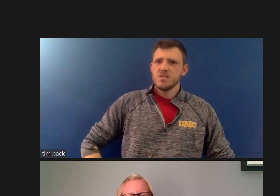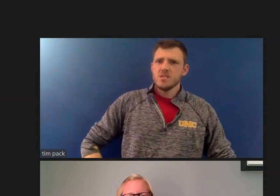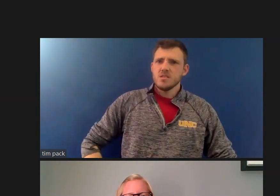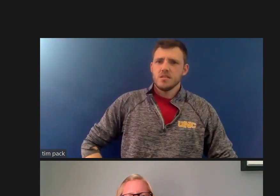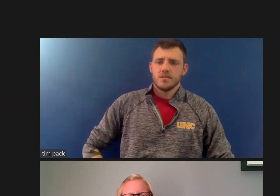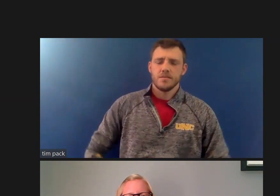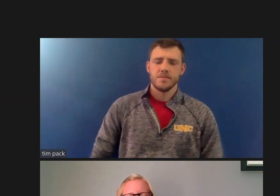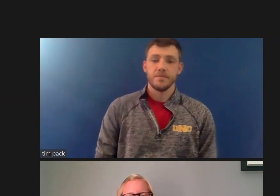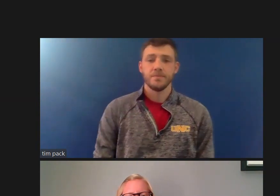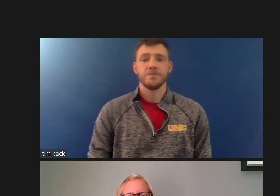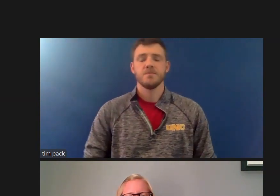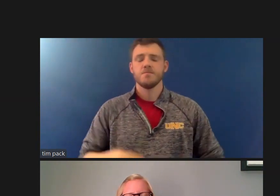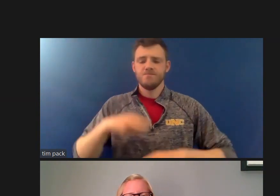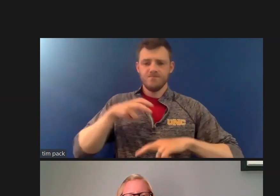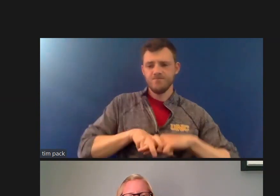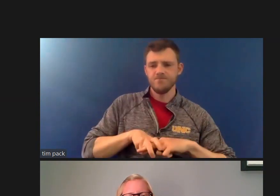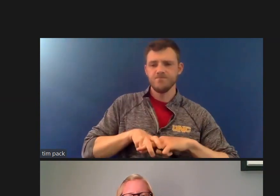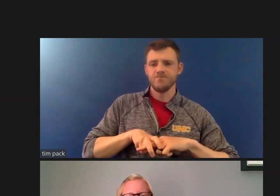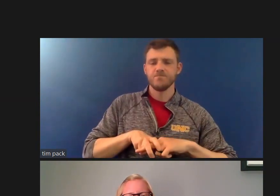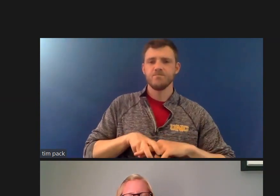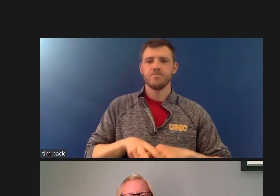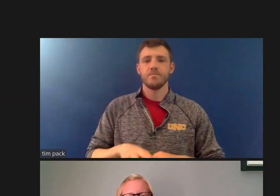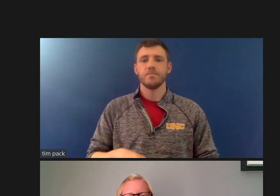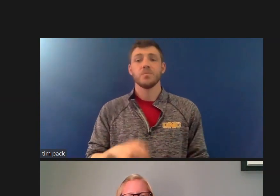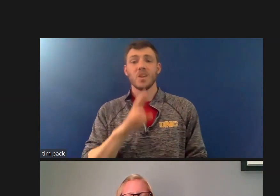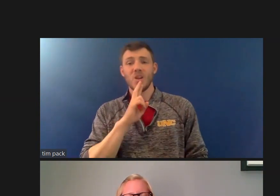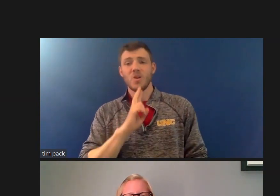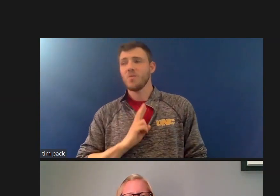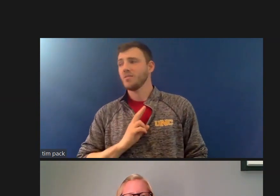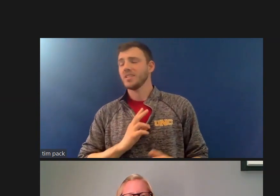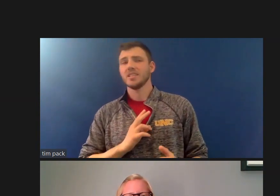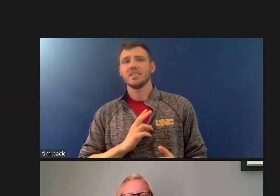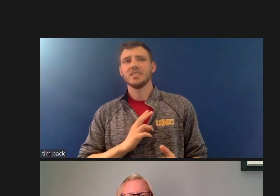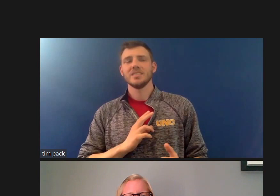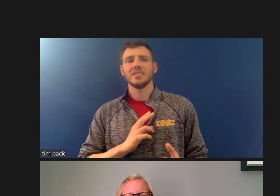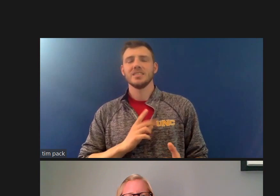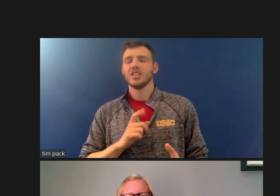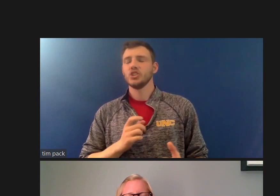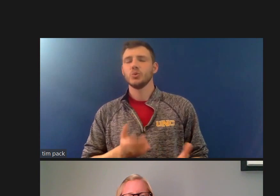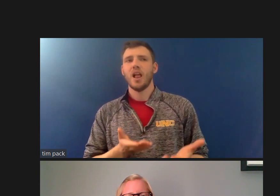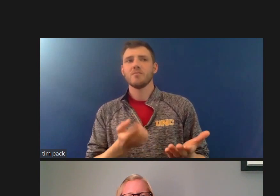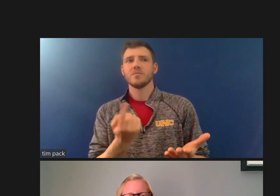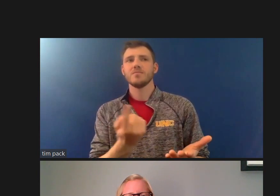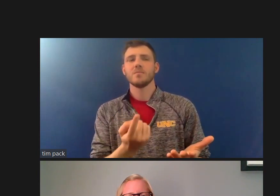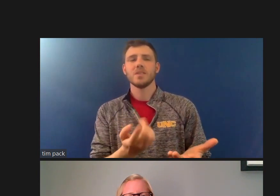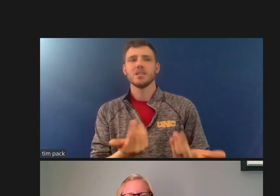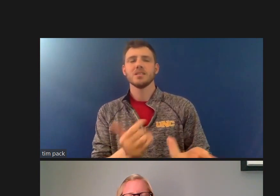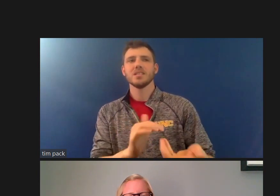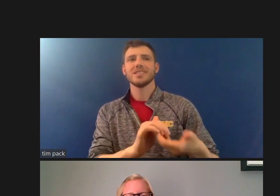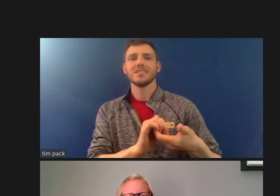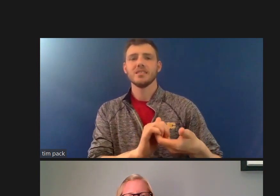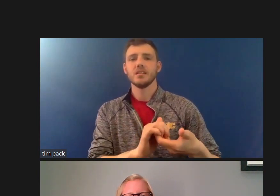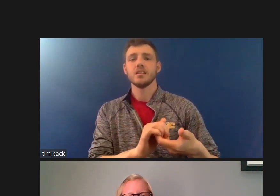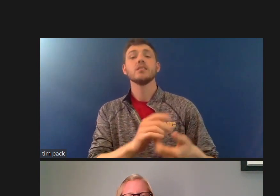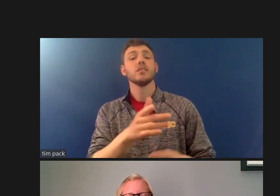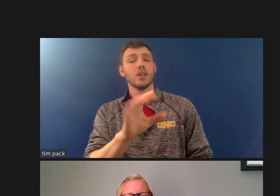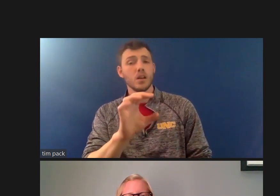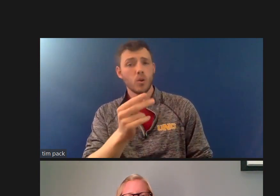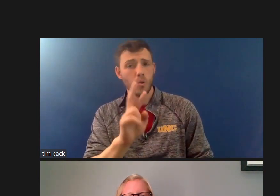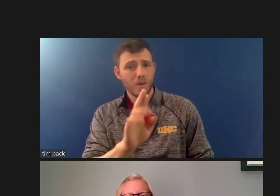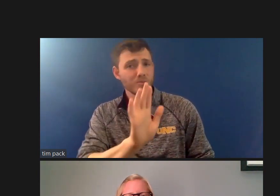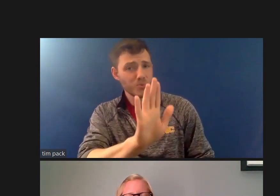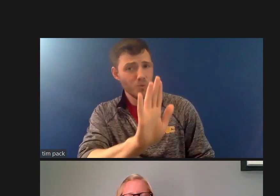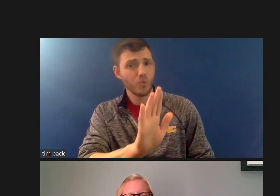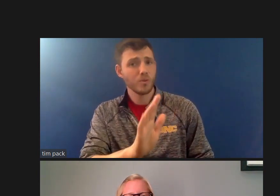air rang. Ralph looked at him, eager to offer something. The choir belongs to you, of course. They could be